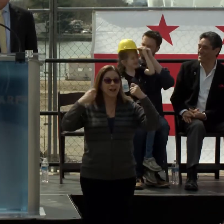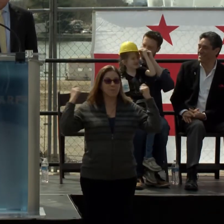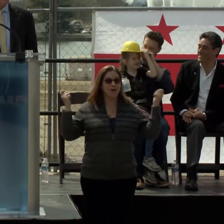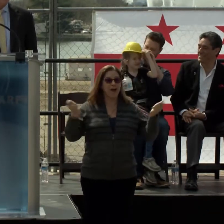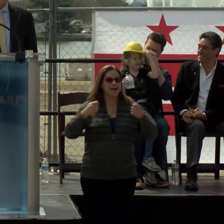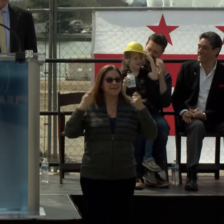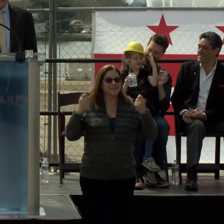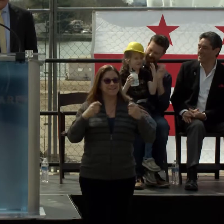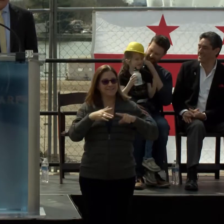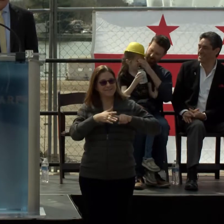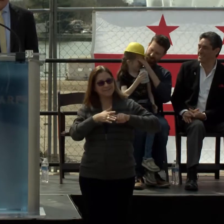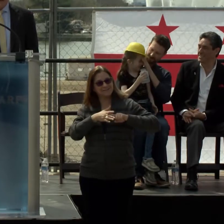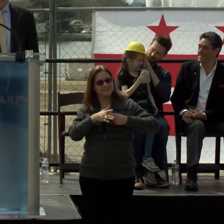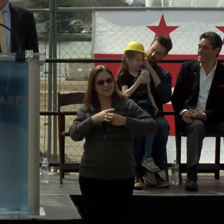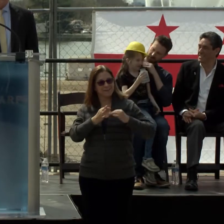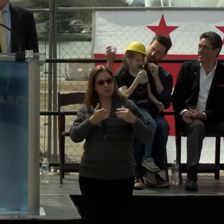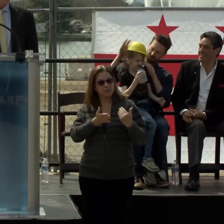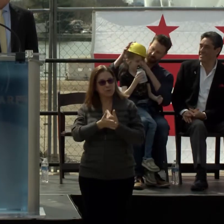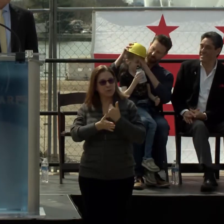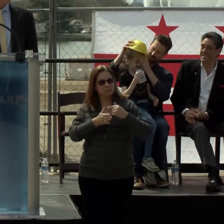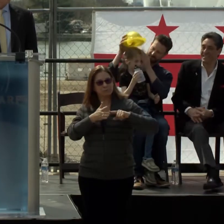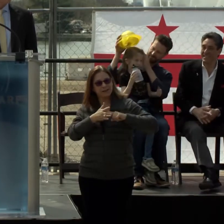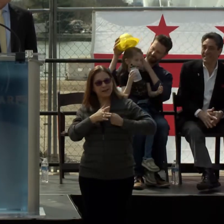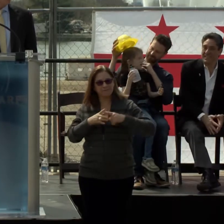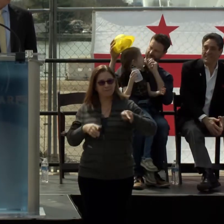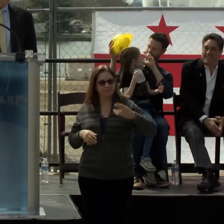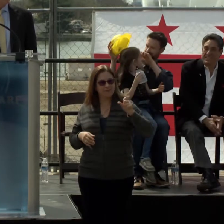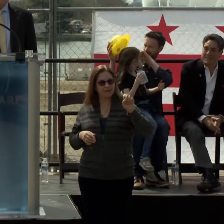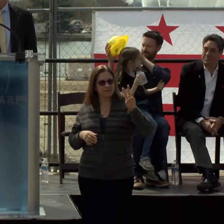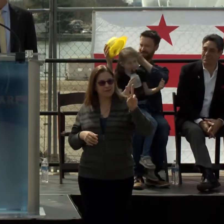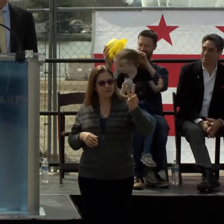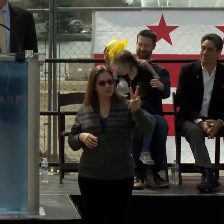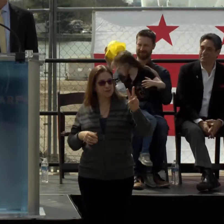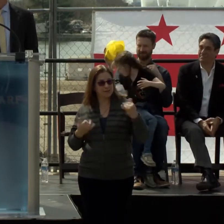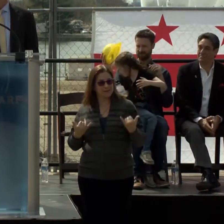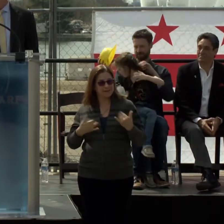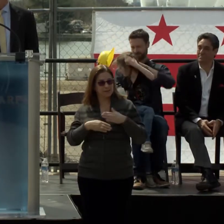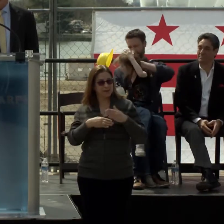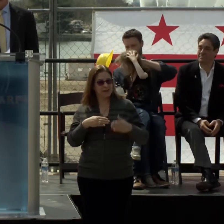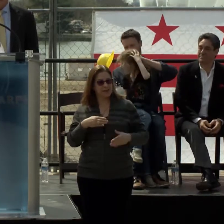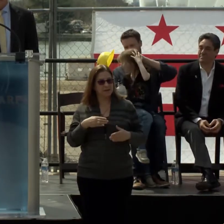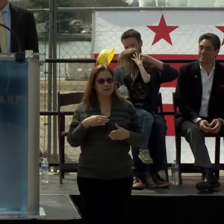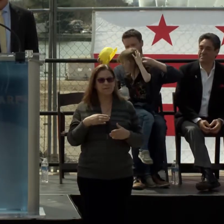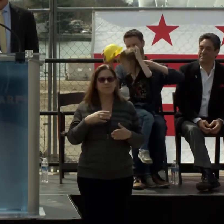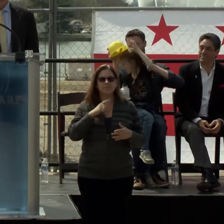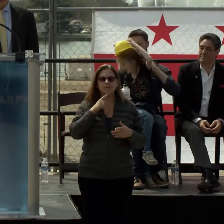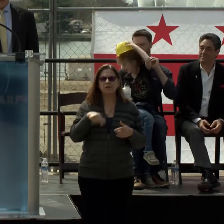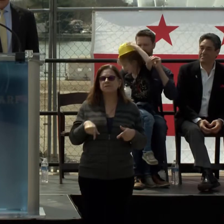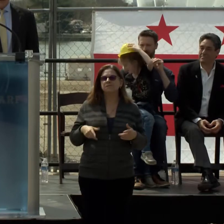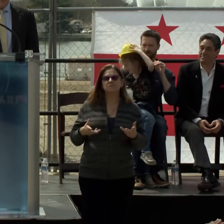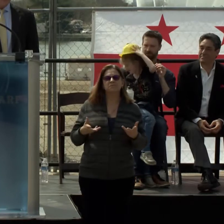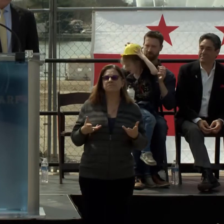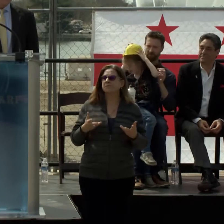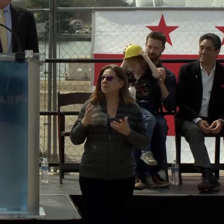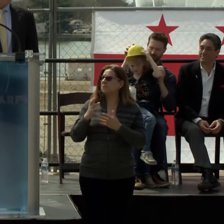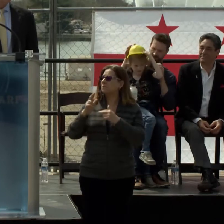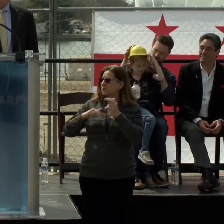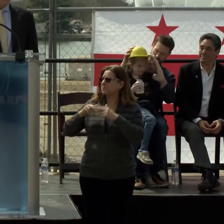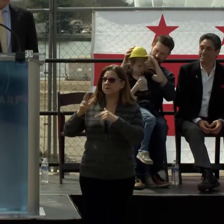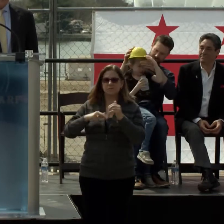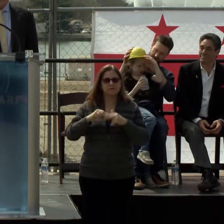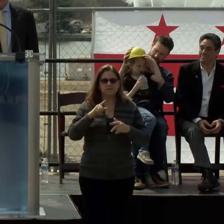Phase 2 on a weekend because the Wharf is so much more than just a collection of buildings, where